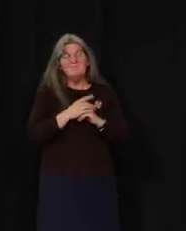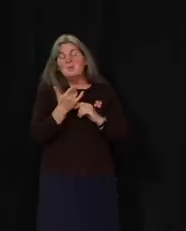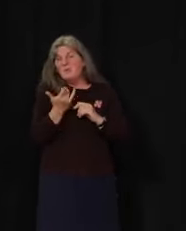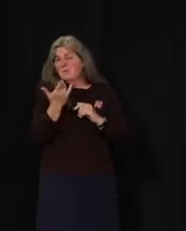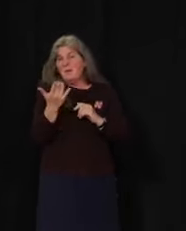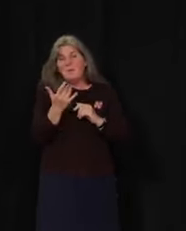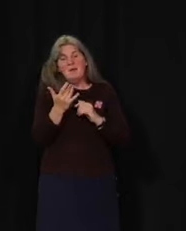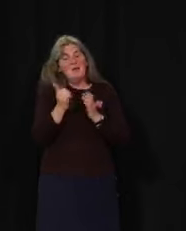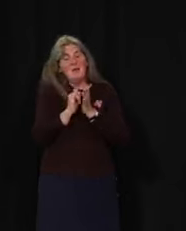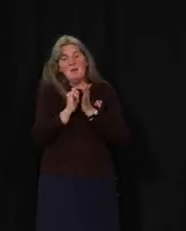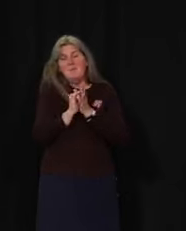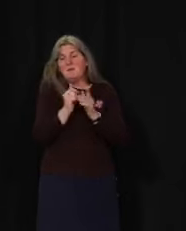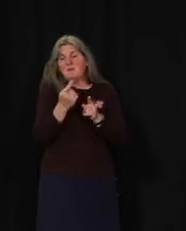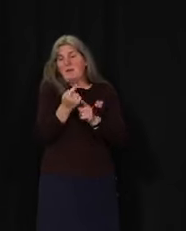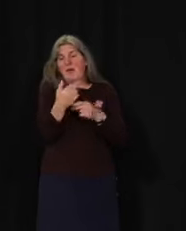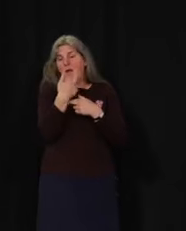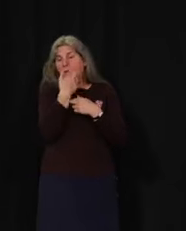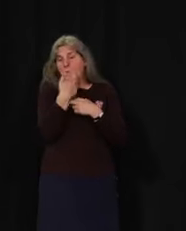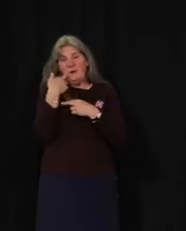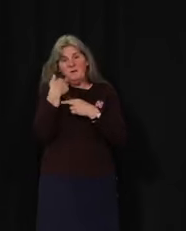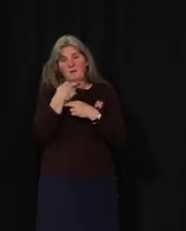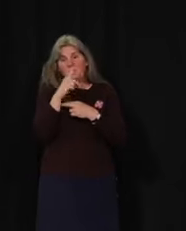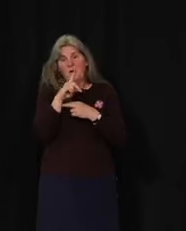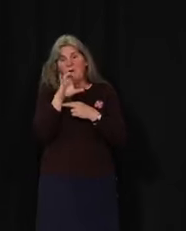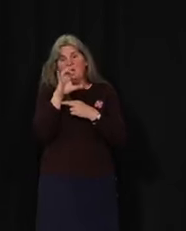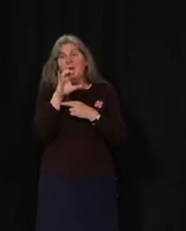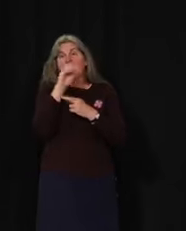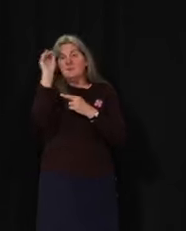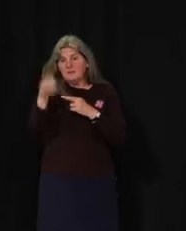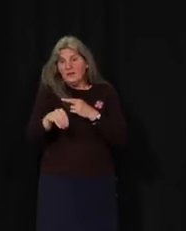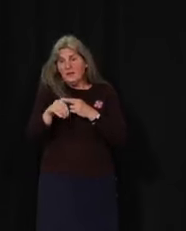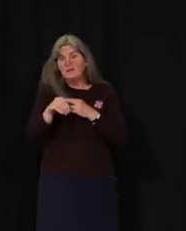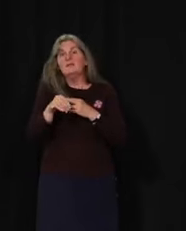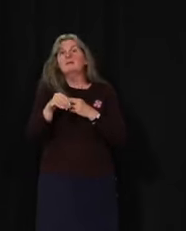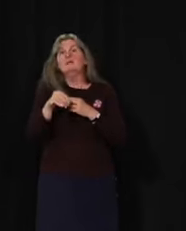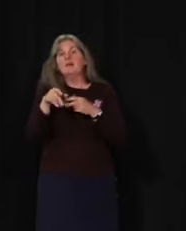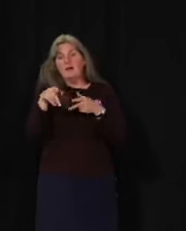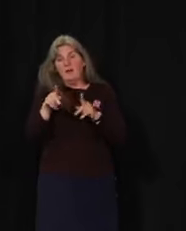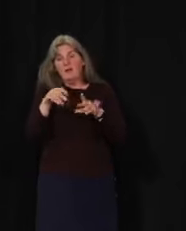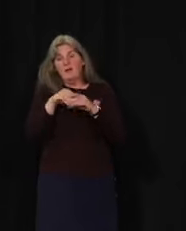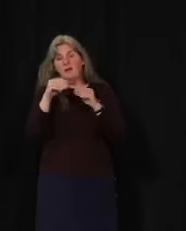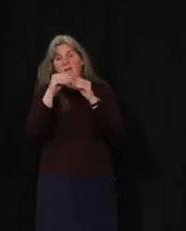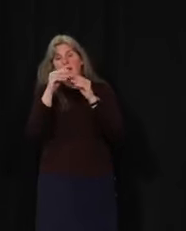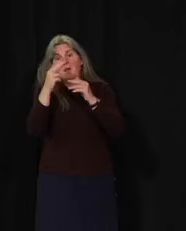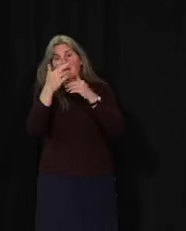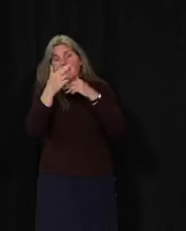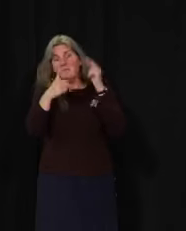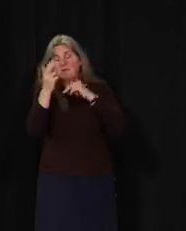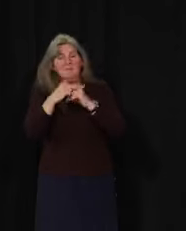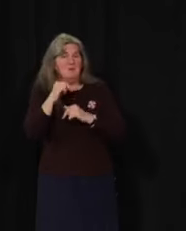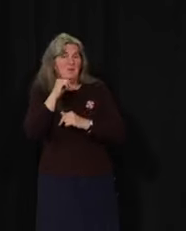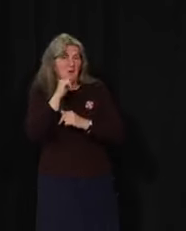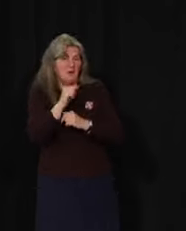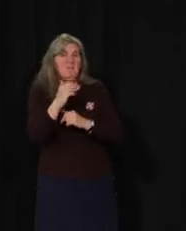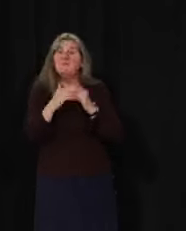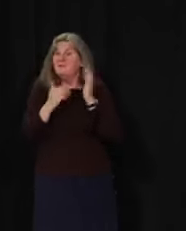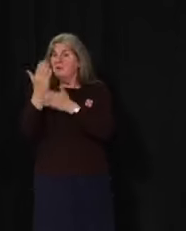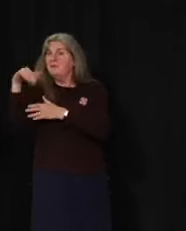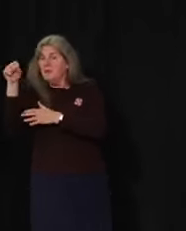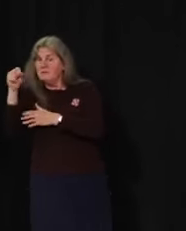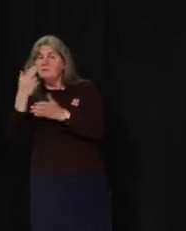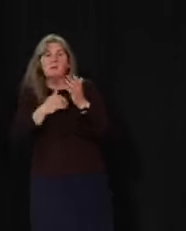possible for a particular restaurant to get to 100% capacity and adhere to the safe spacing, but in some cases it will be possible. It